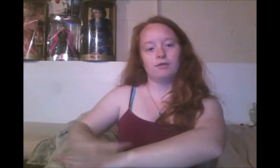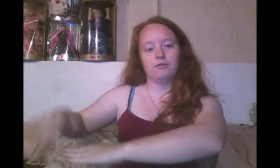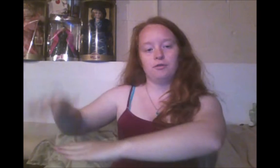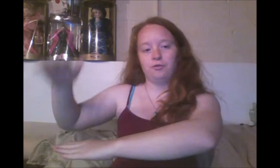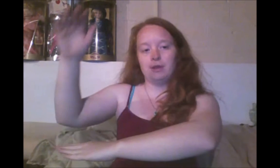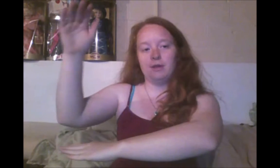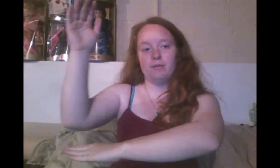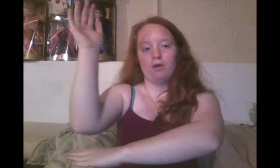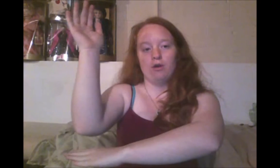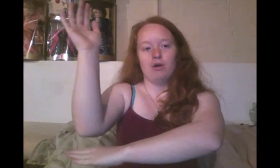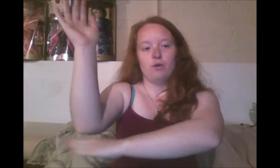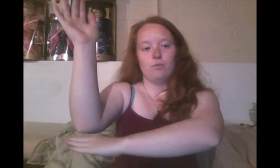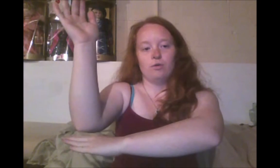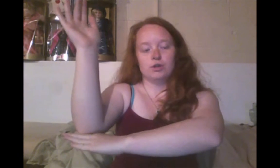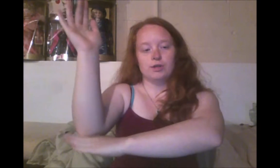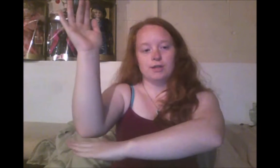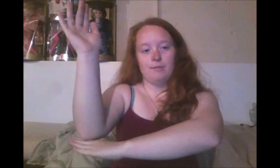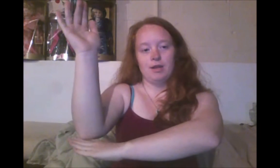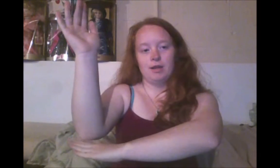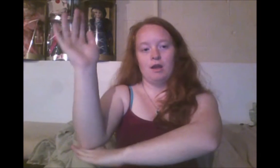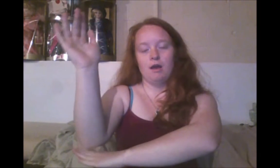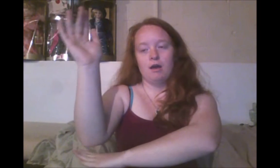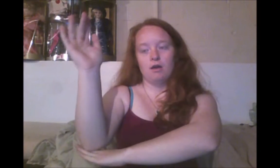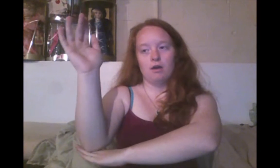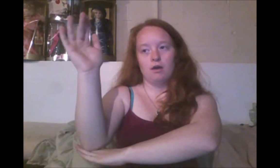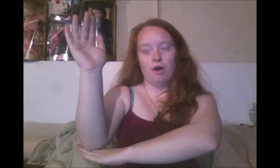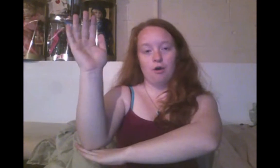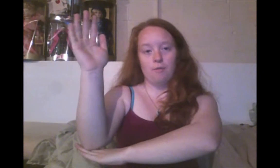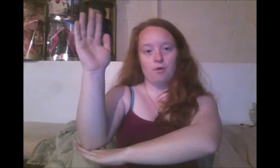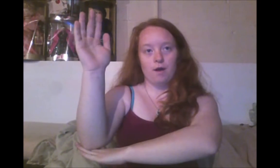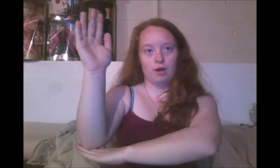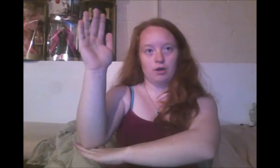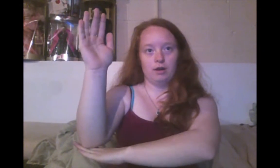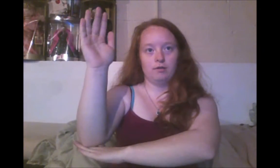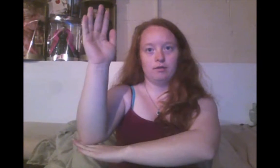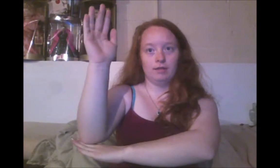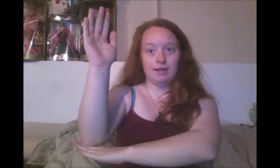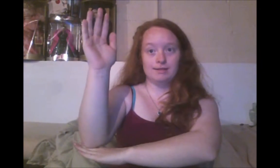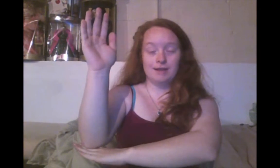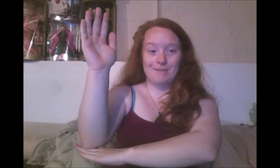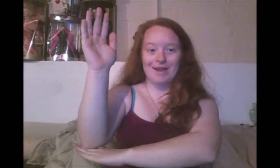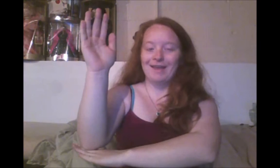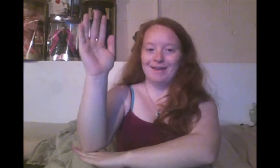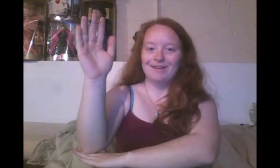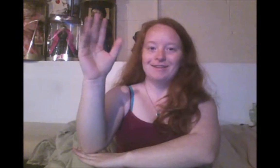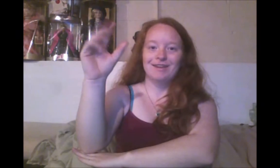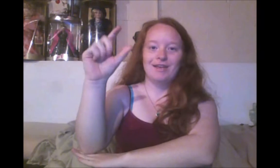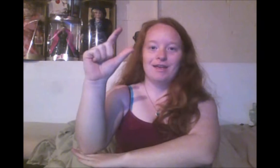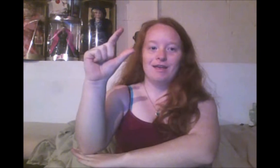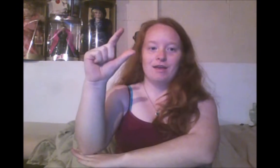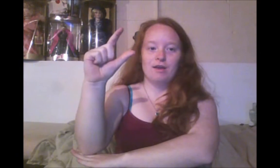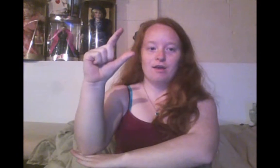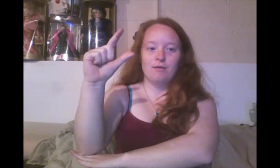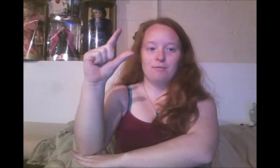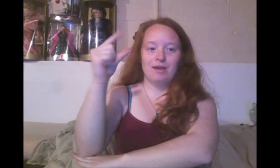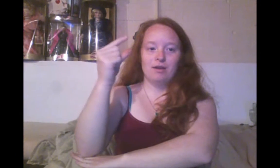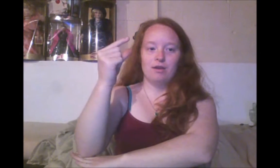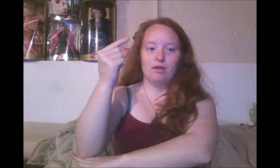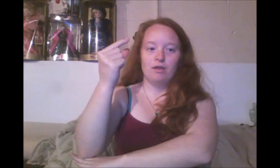like a surface would be. Put your dominant elbow on your less dominant hand. Make the